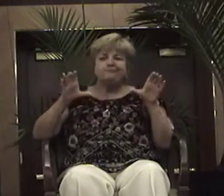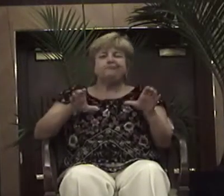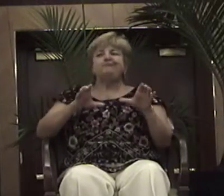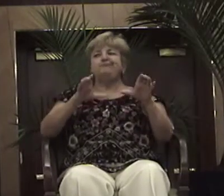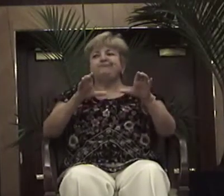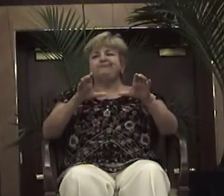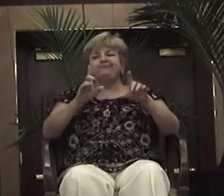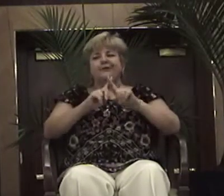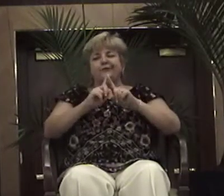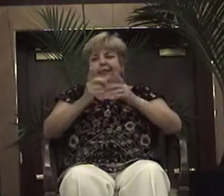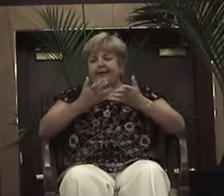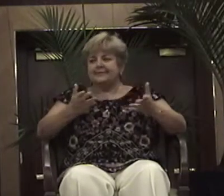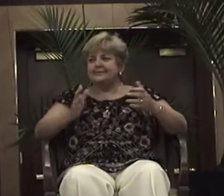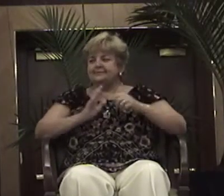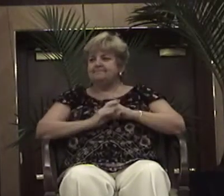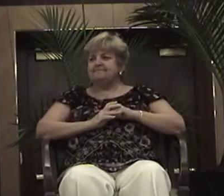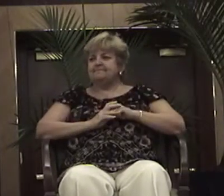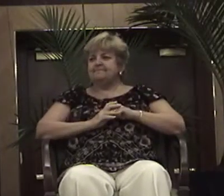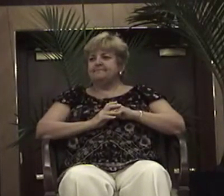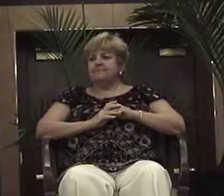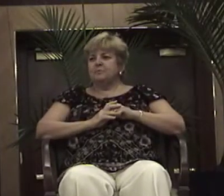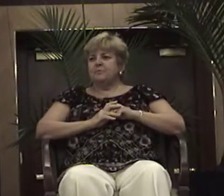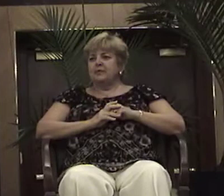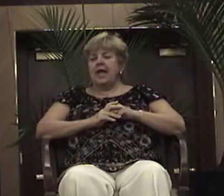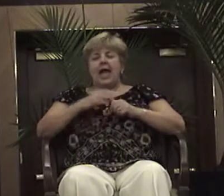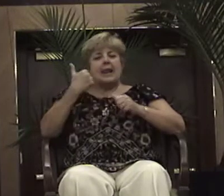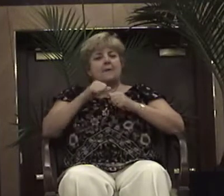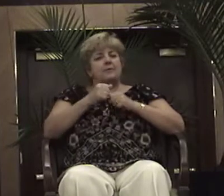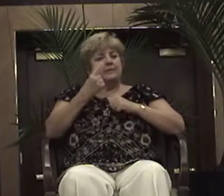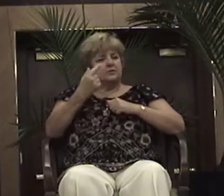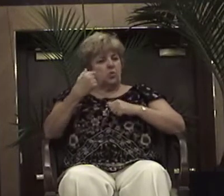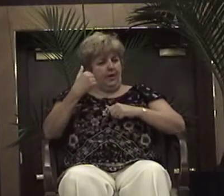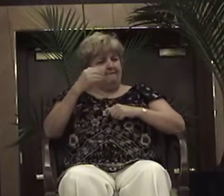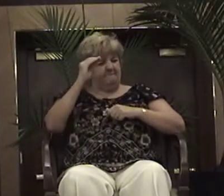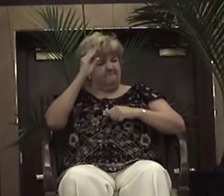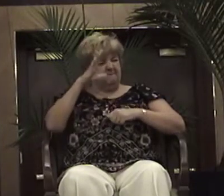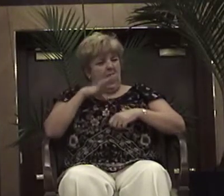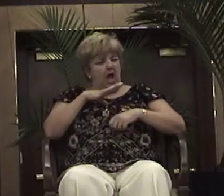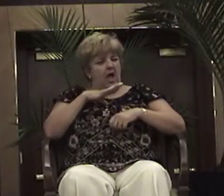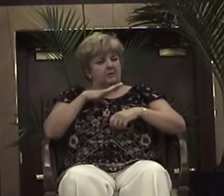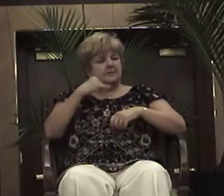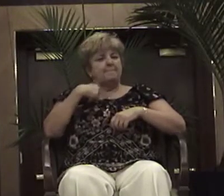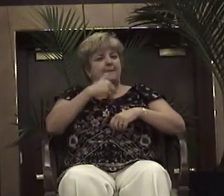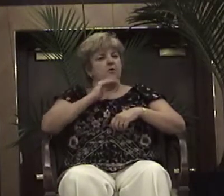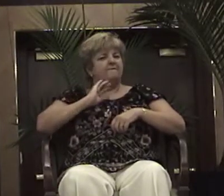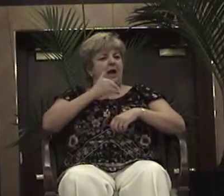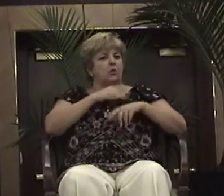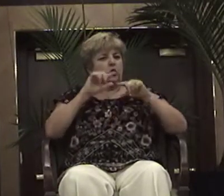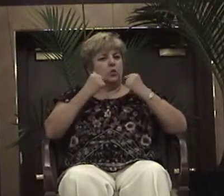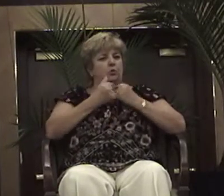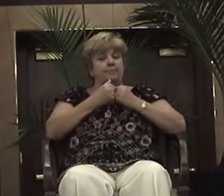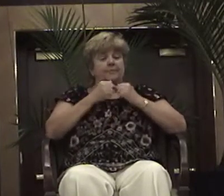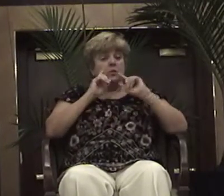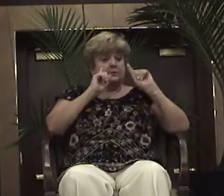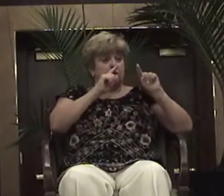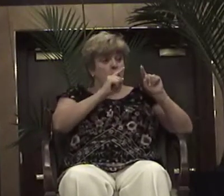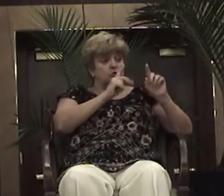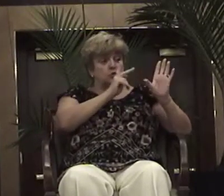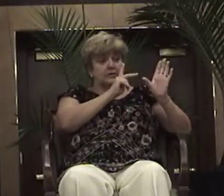A member of this fellow that was our group, and he was going to see this psychiatrist. And he